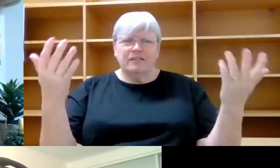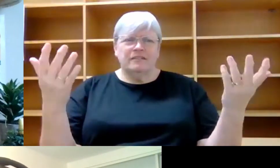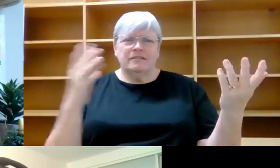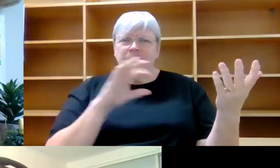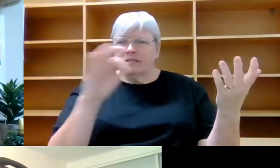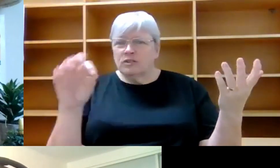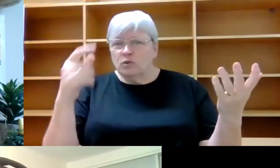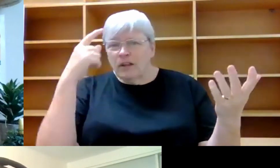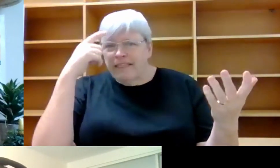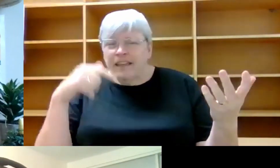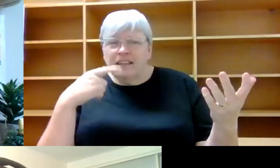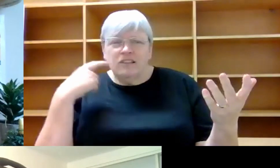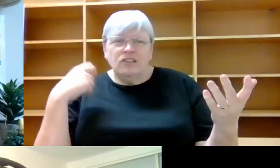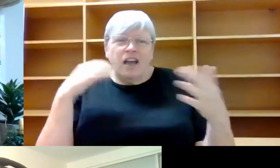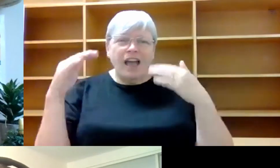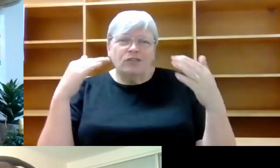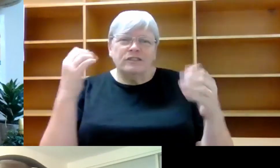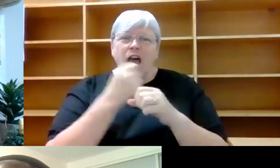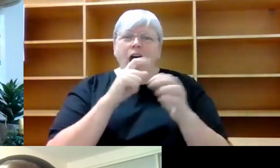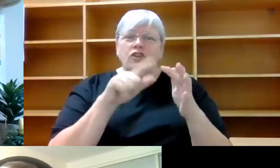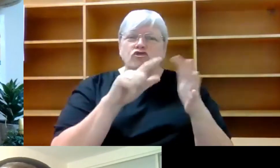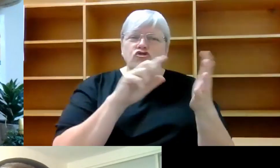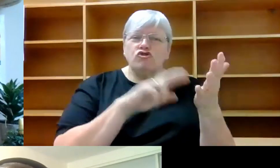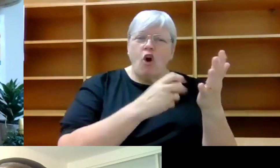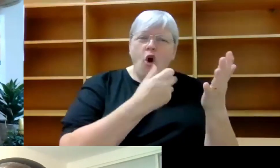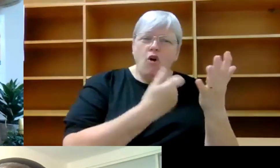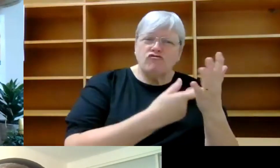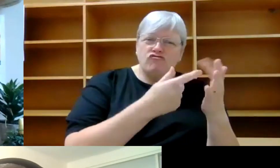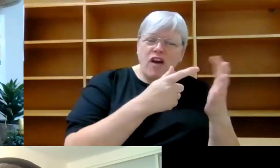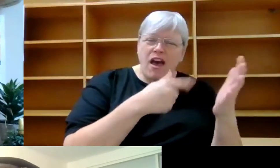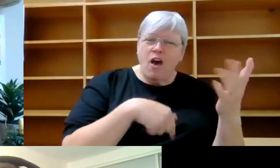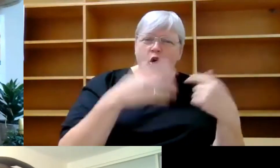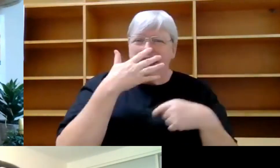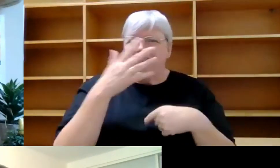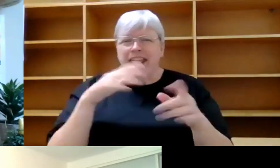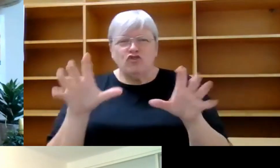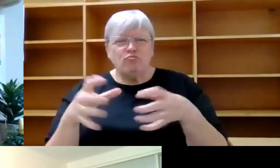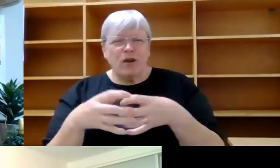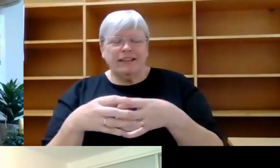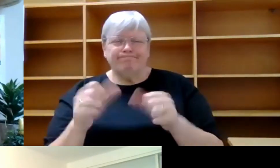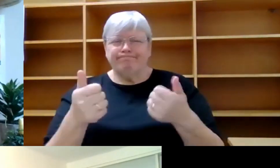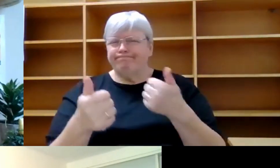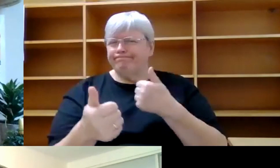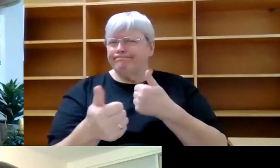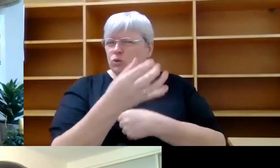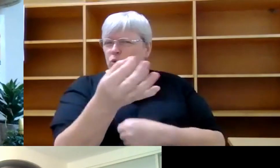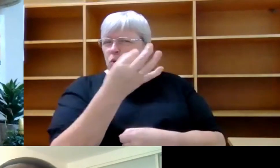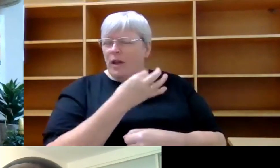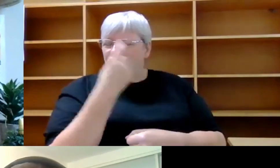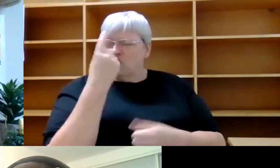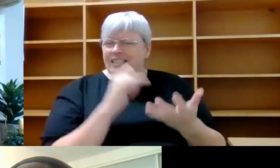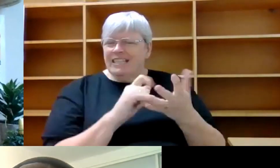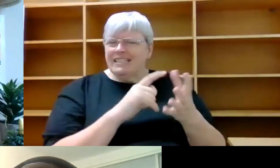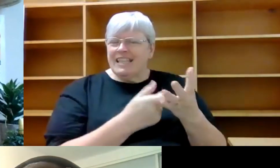you think young adult is a genre or is it an age bracket? It's a very good question, Sarah. It's a very good question because